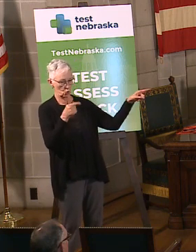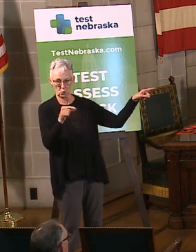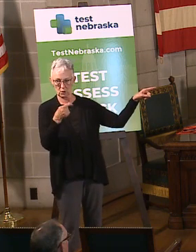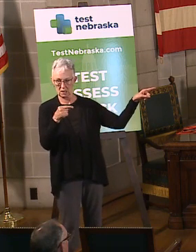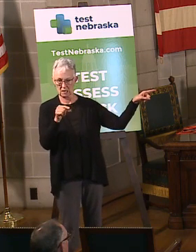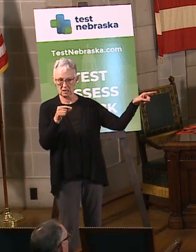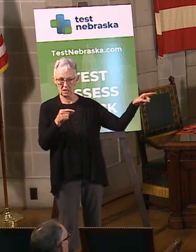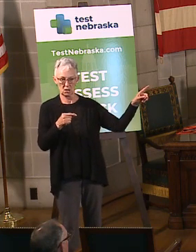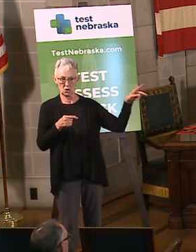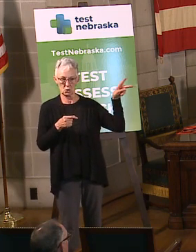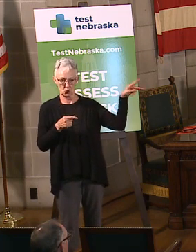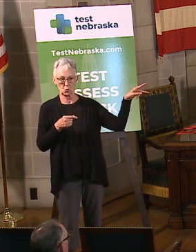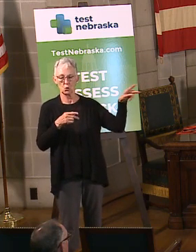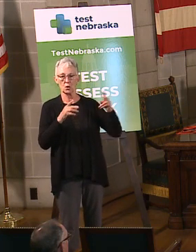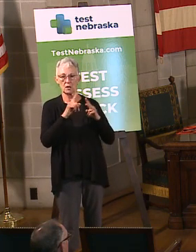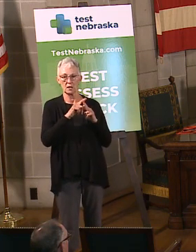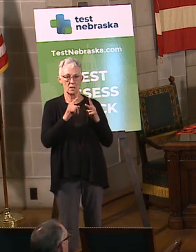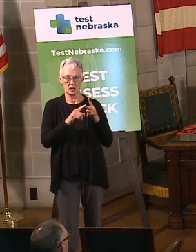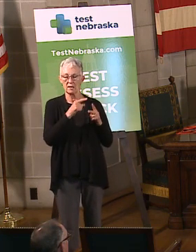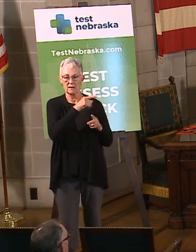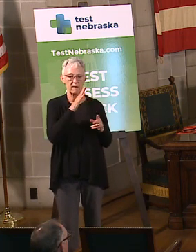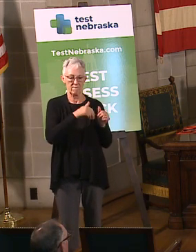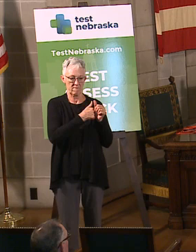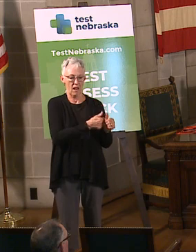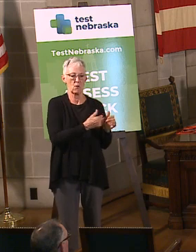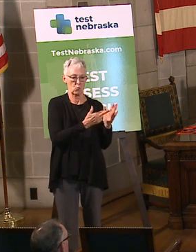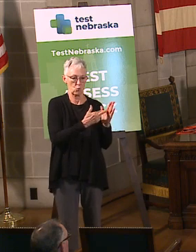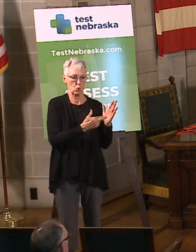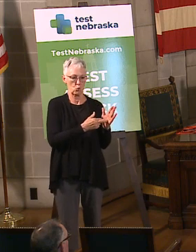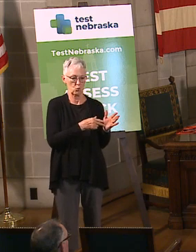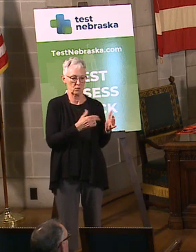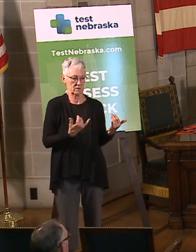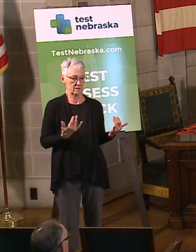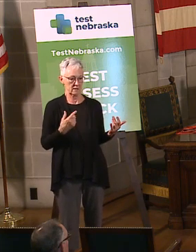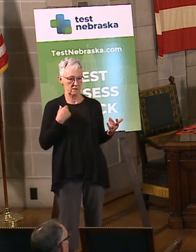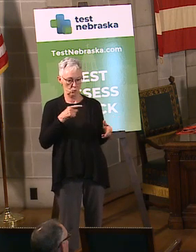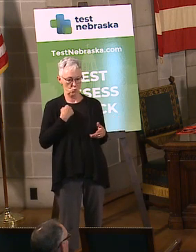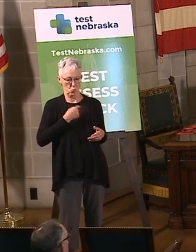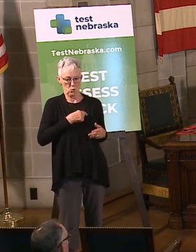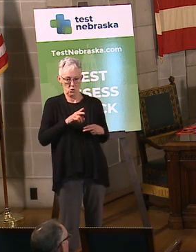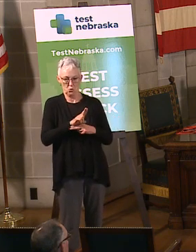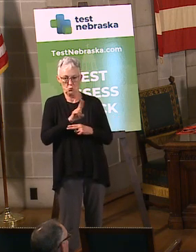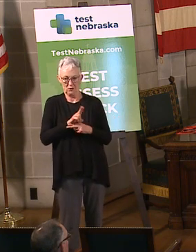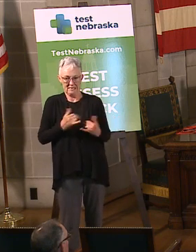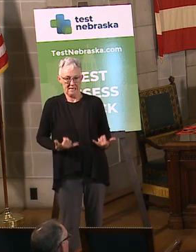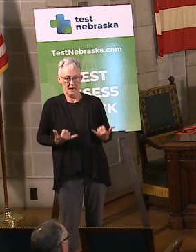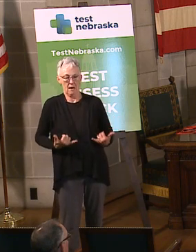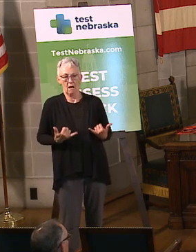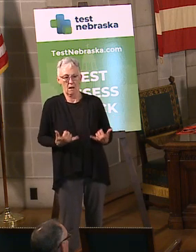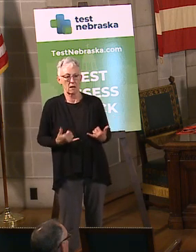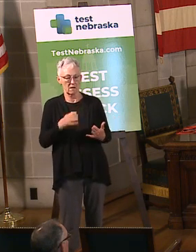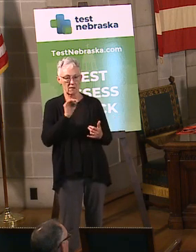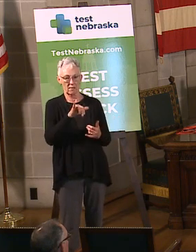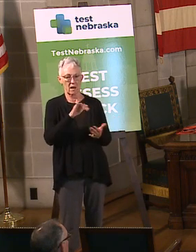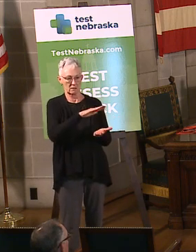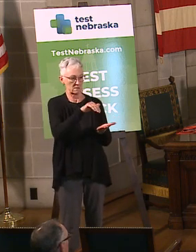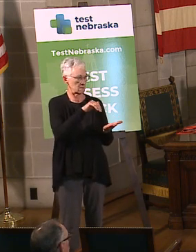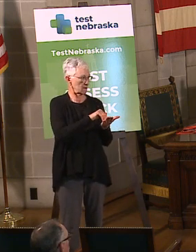that are not in this will be in the phase 1, which will look like what everybody else is in right now here in the month of May, and that will be for Central and